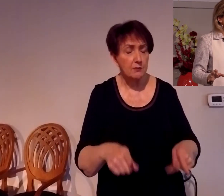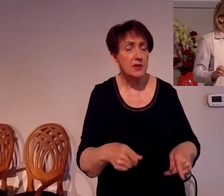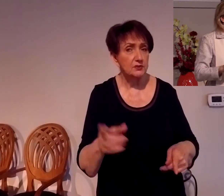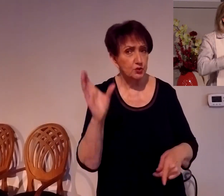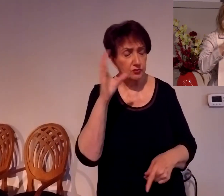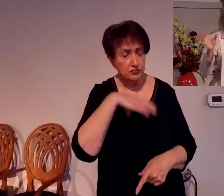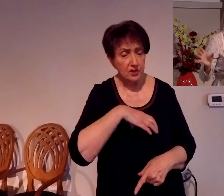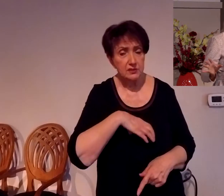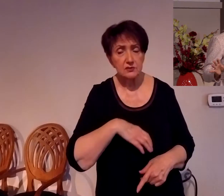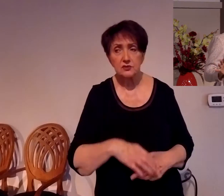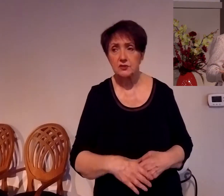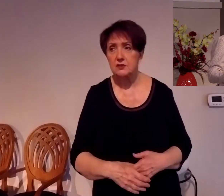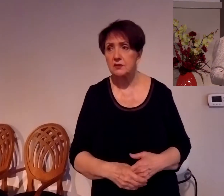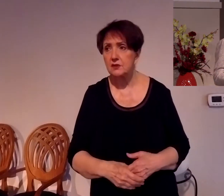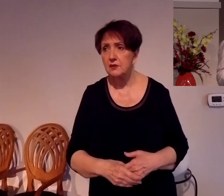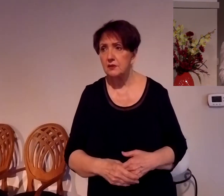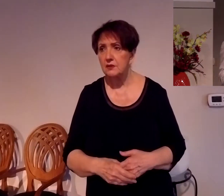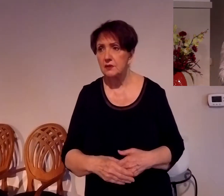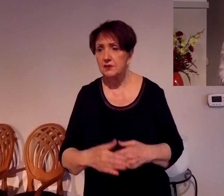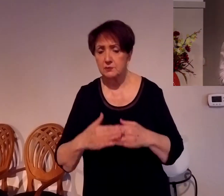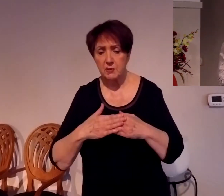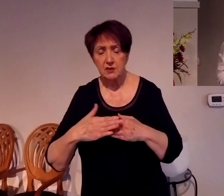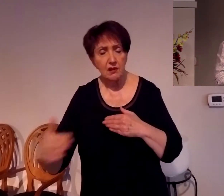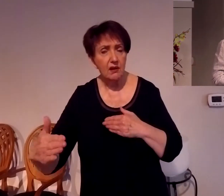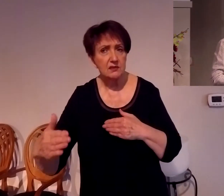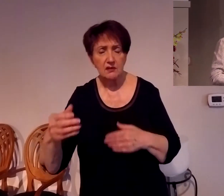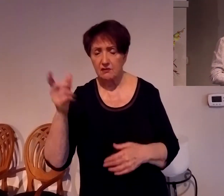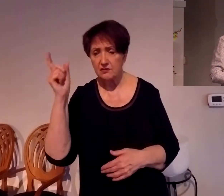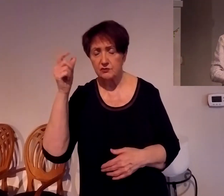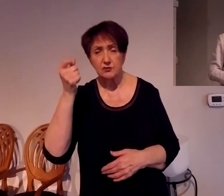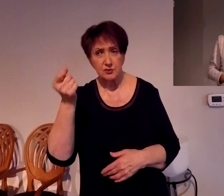ways because it's beyond the space-time continuum.